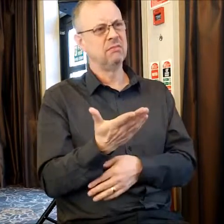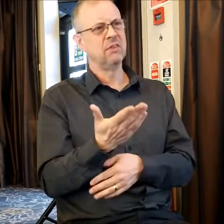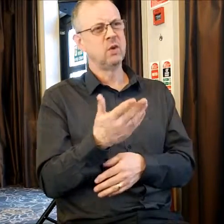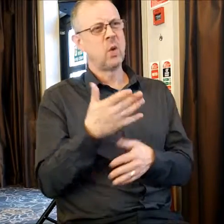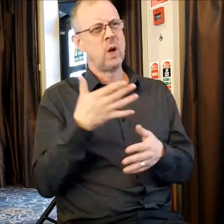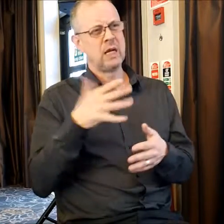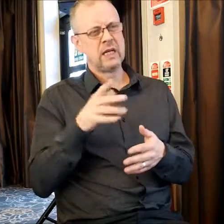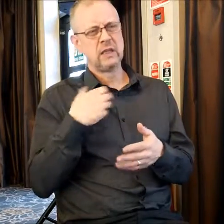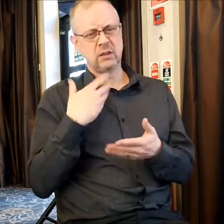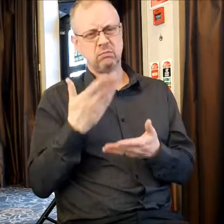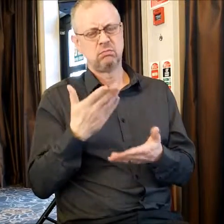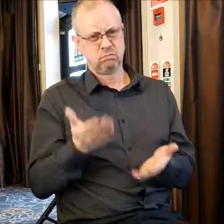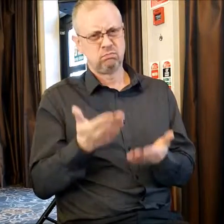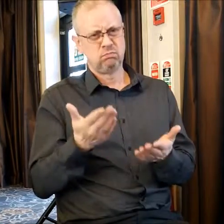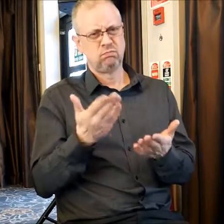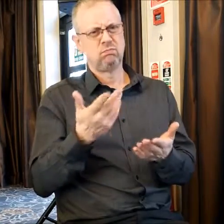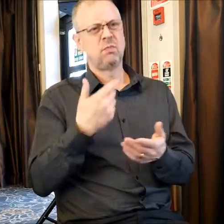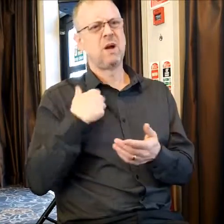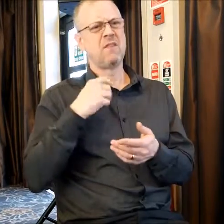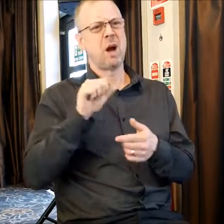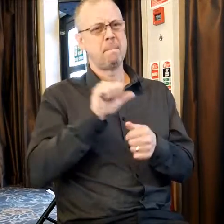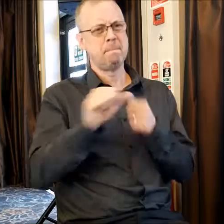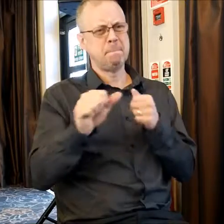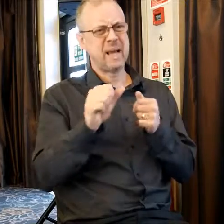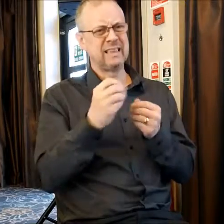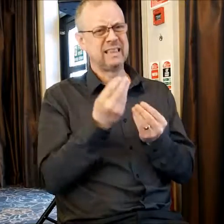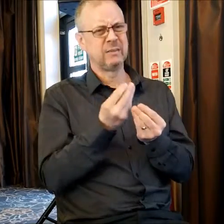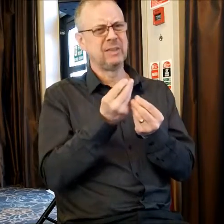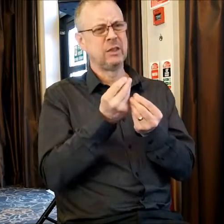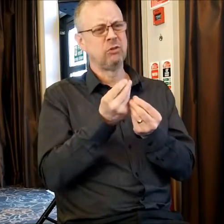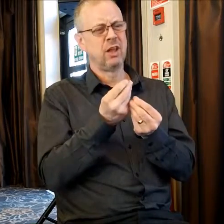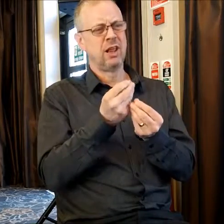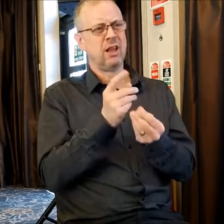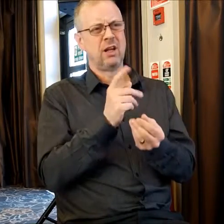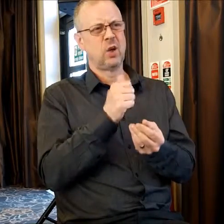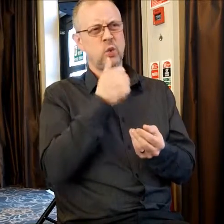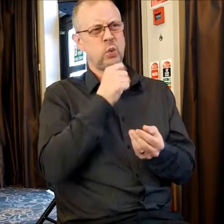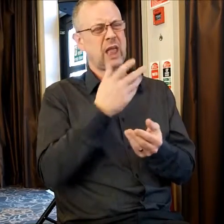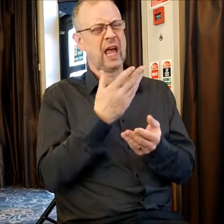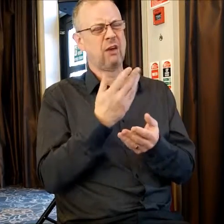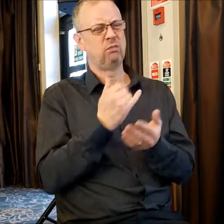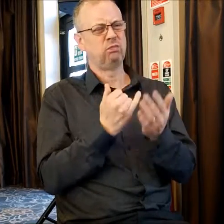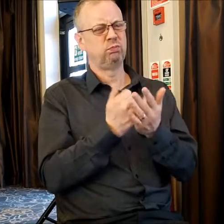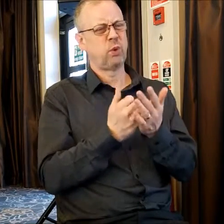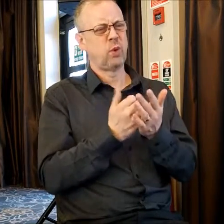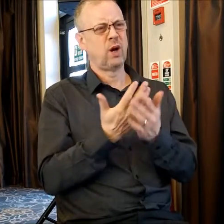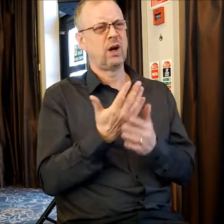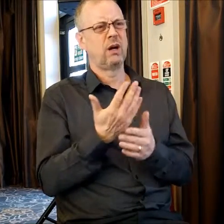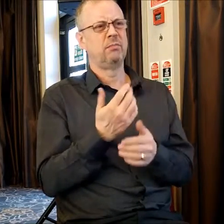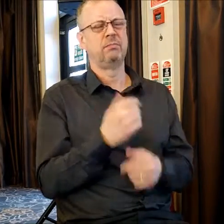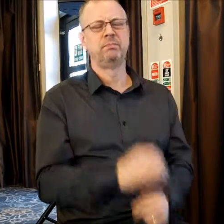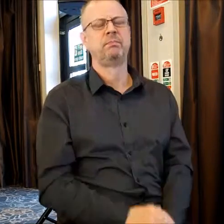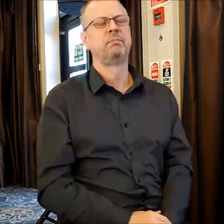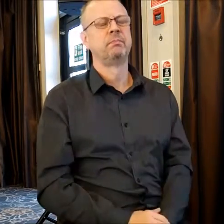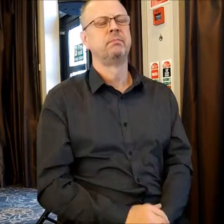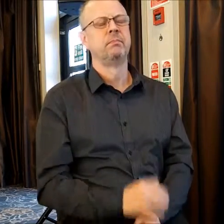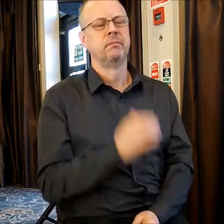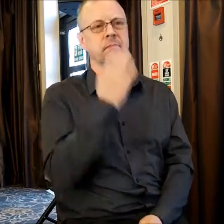Sometimes it's a bit of a fruitless task, and it's frustrating because people don't always want to listen to us.